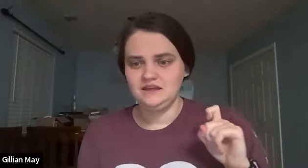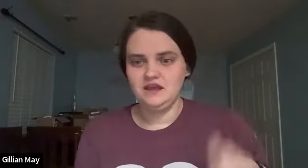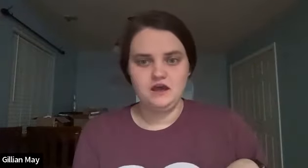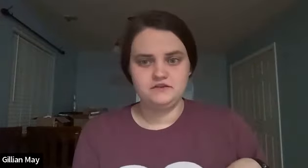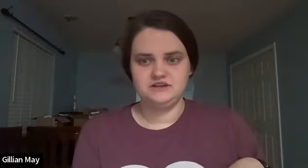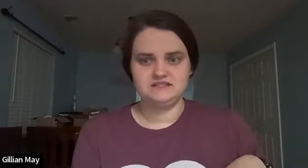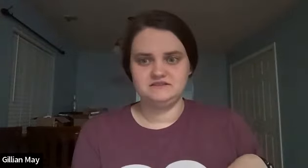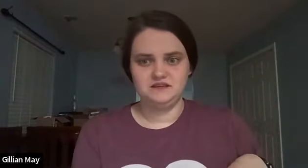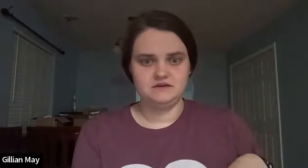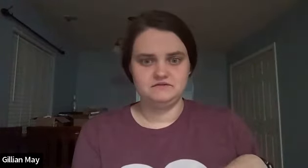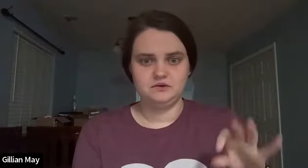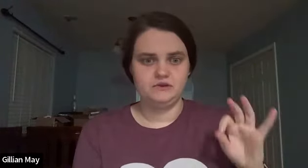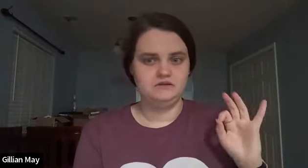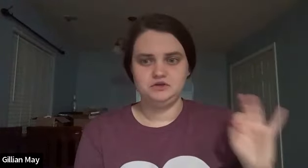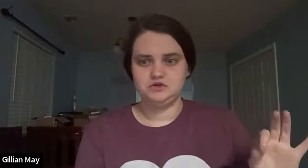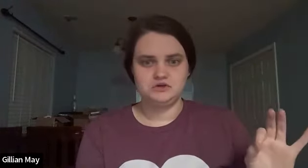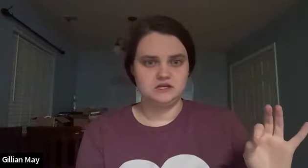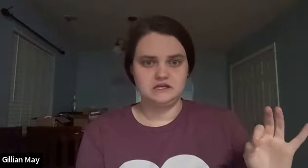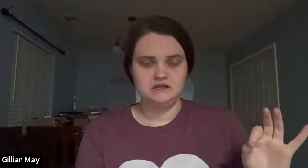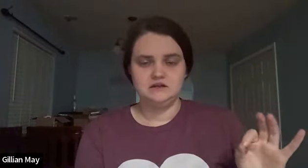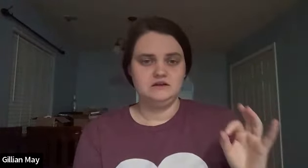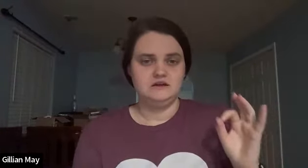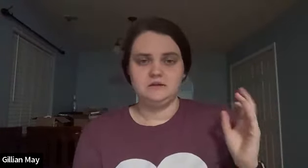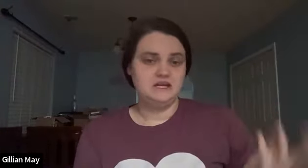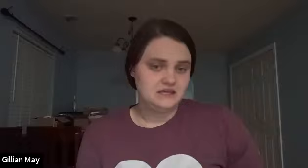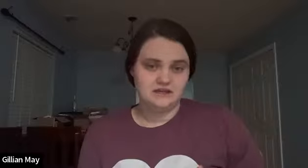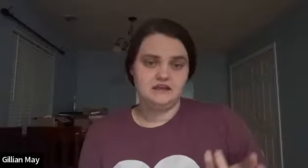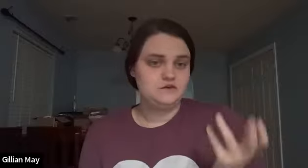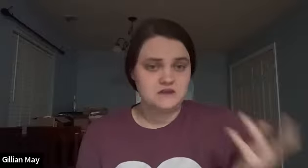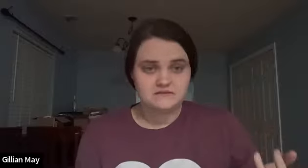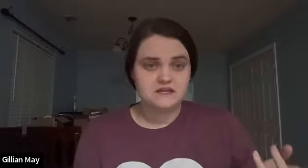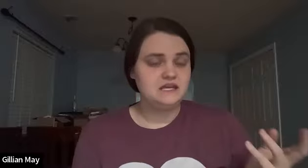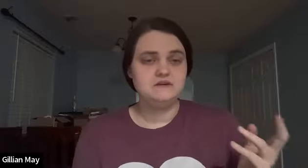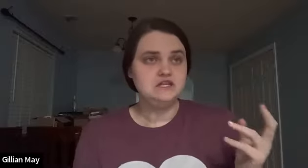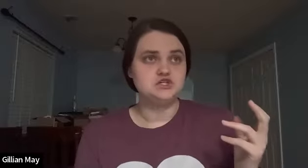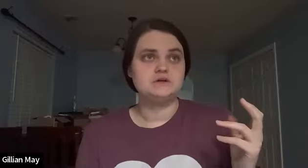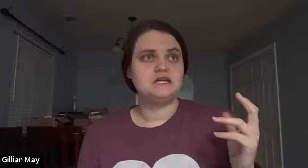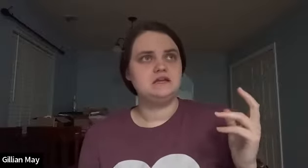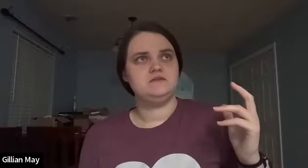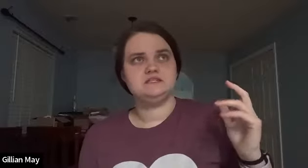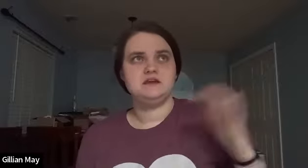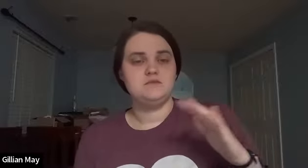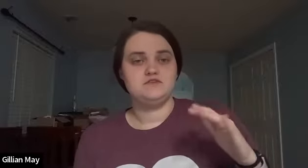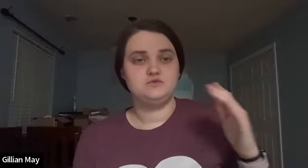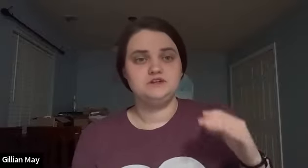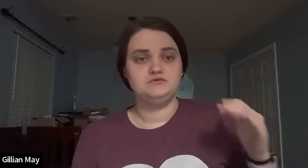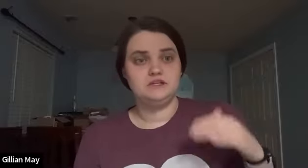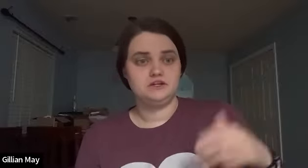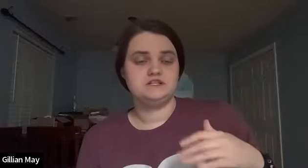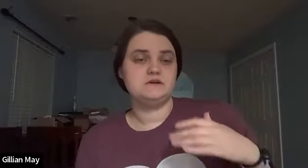Any others you guys can think of? Are we good? I mean, again, if you think of any, even during this time, if there's one you really are curious about, you